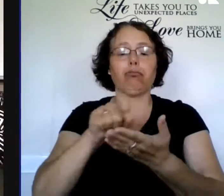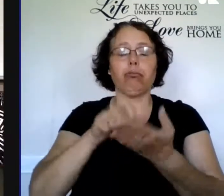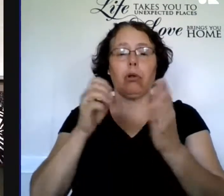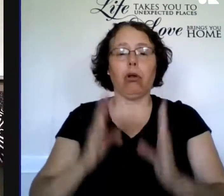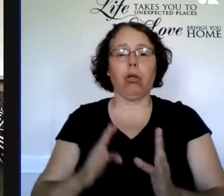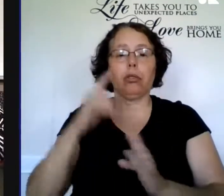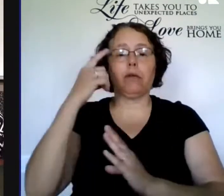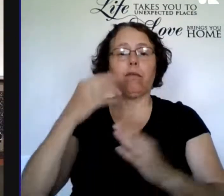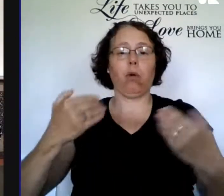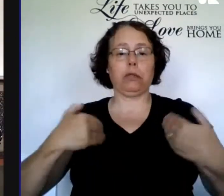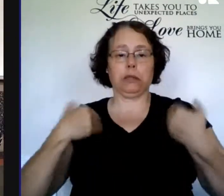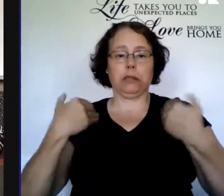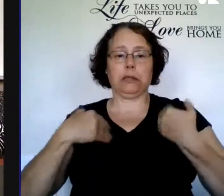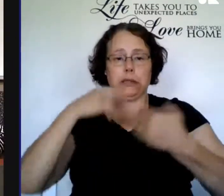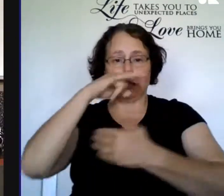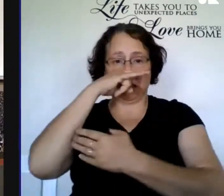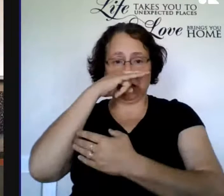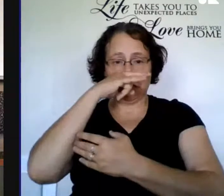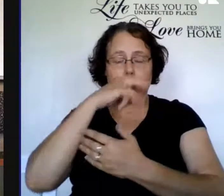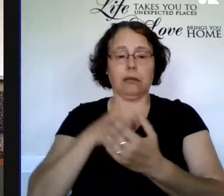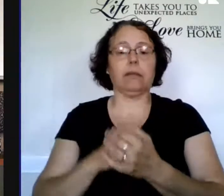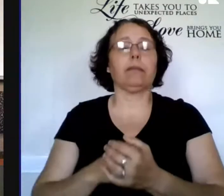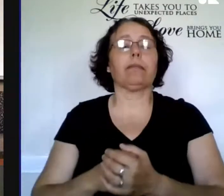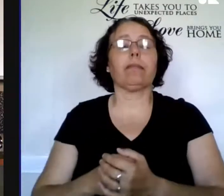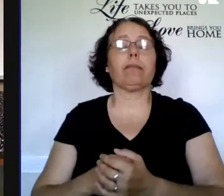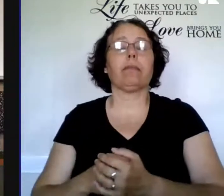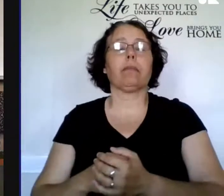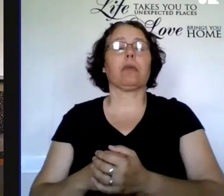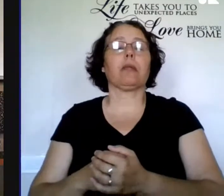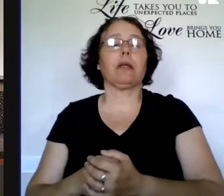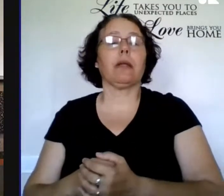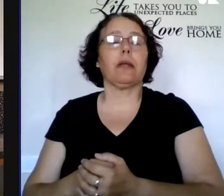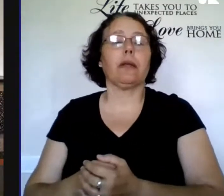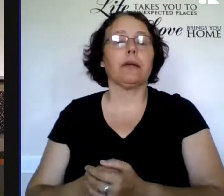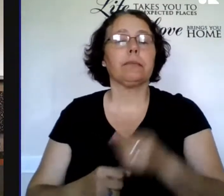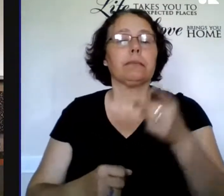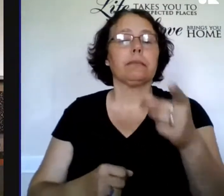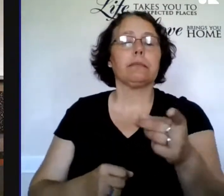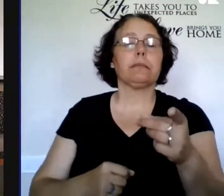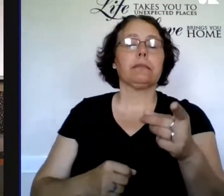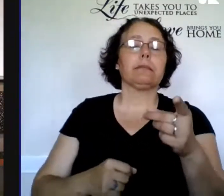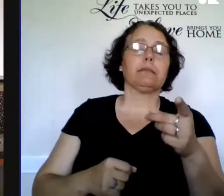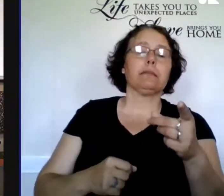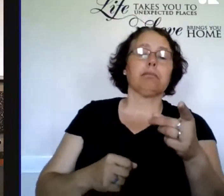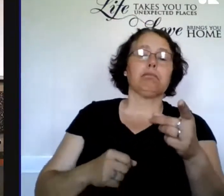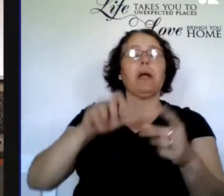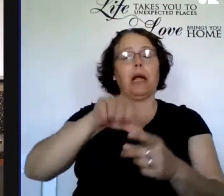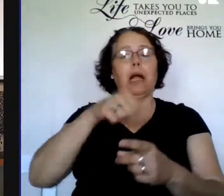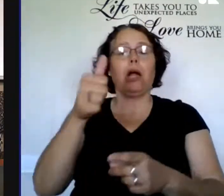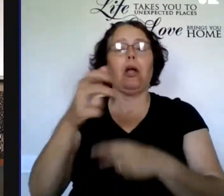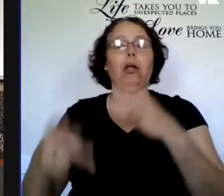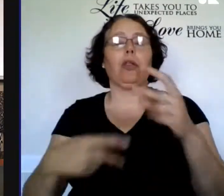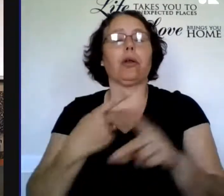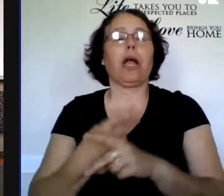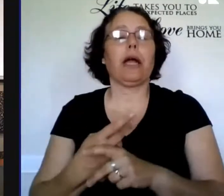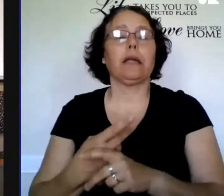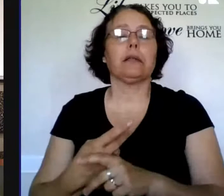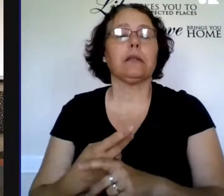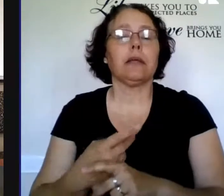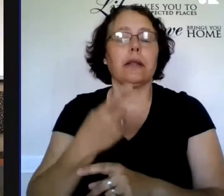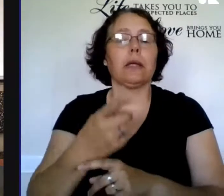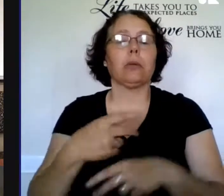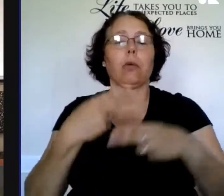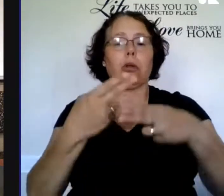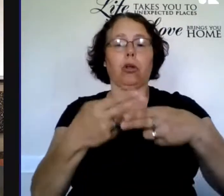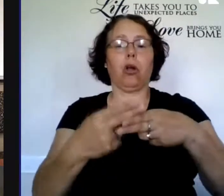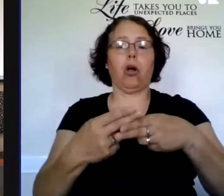on hold and we could deliver it through our curbside service. This is another type of book. This one is called Spot Goes